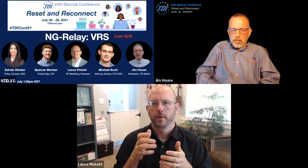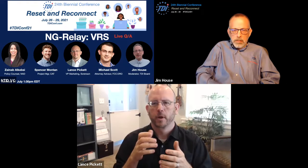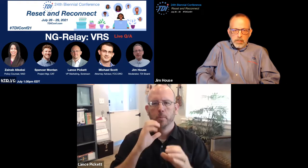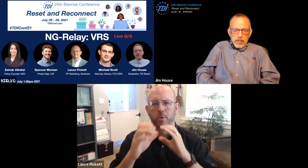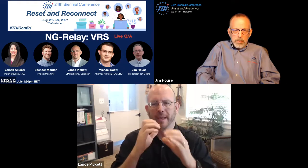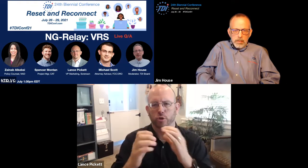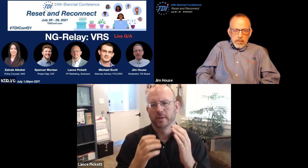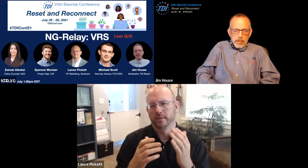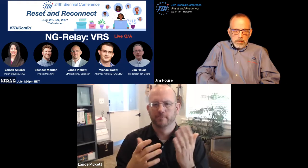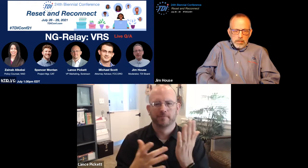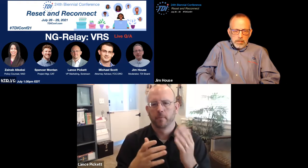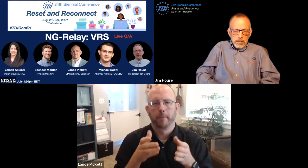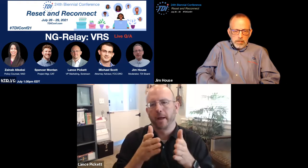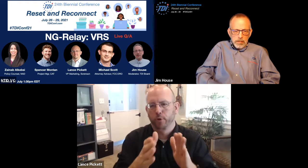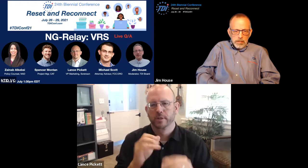shifted their